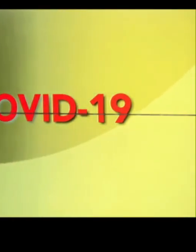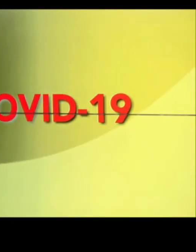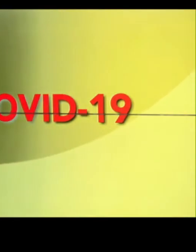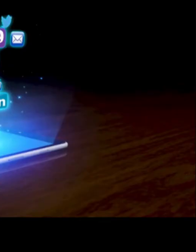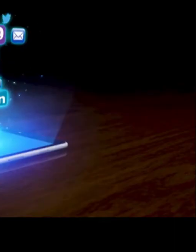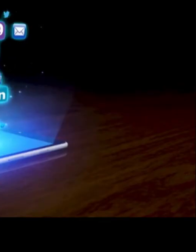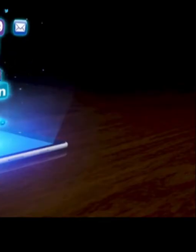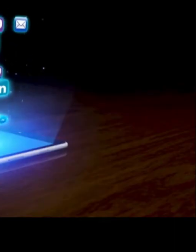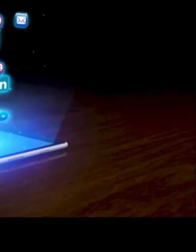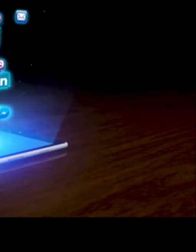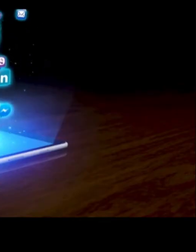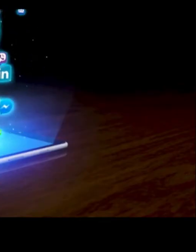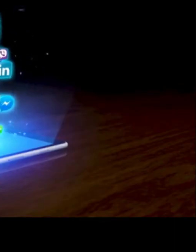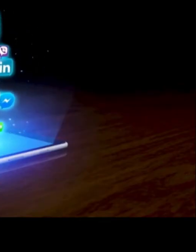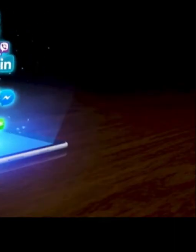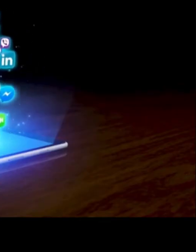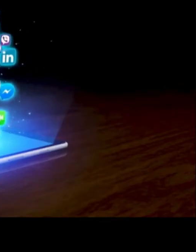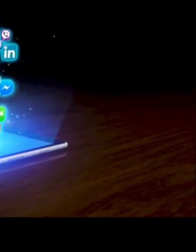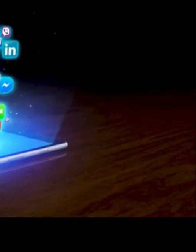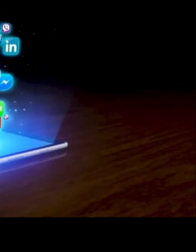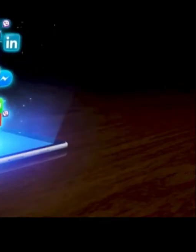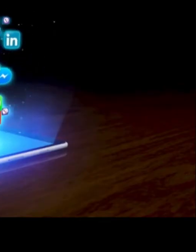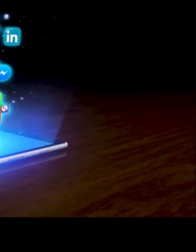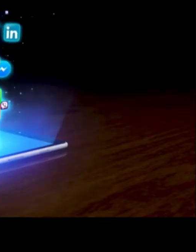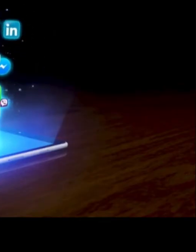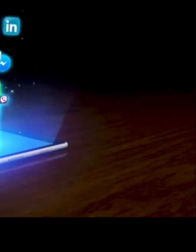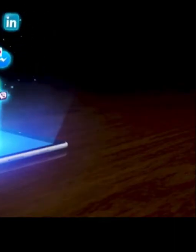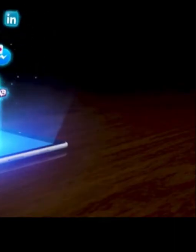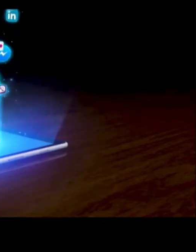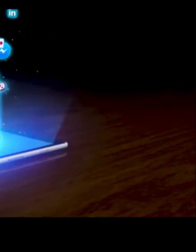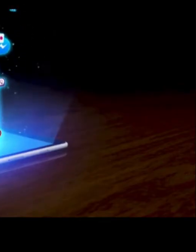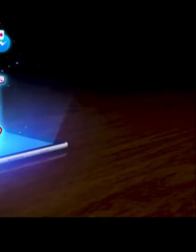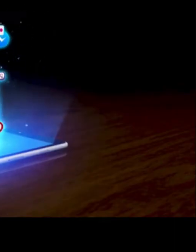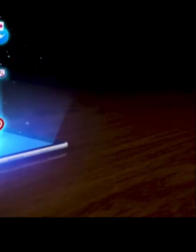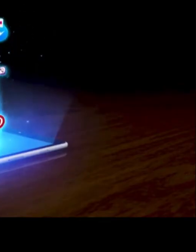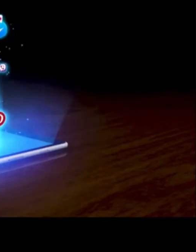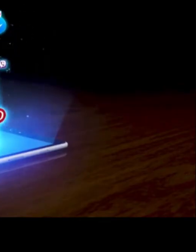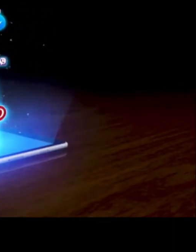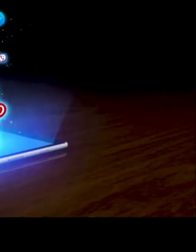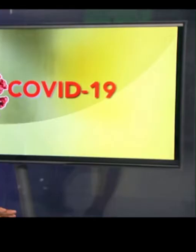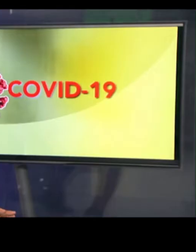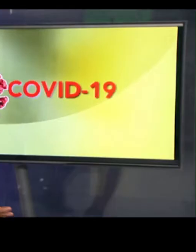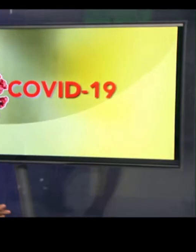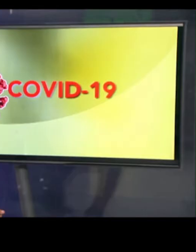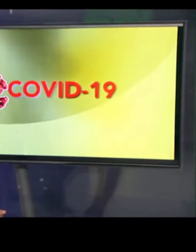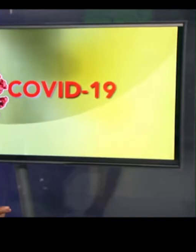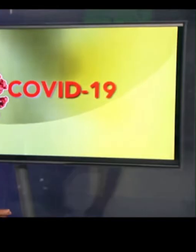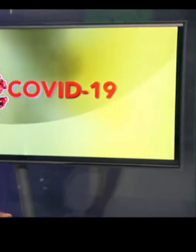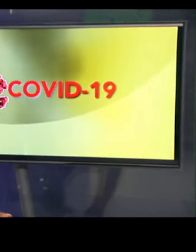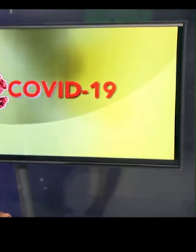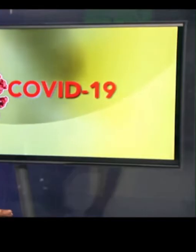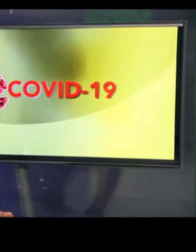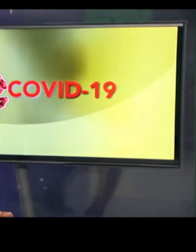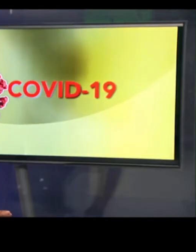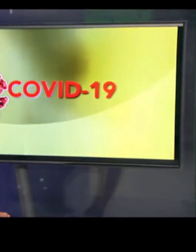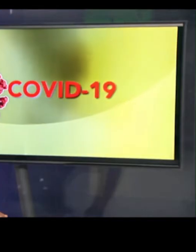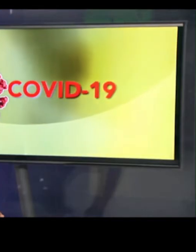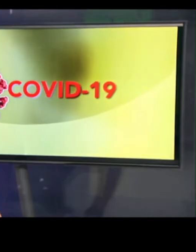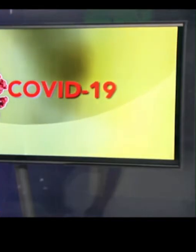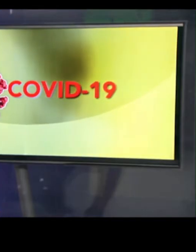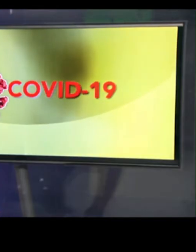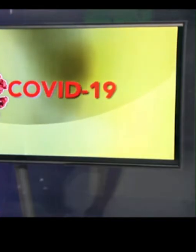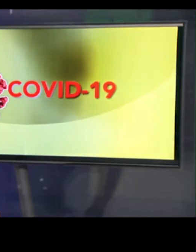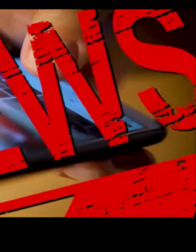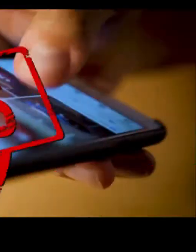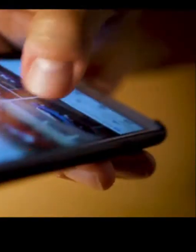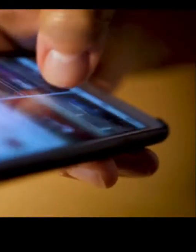very fast. The social media has been a huge conveyor of misleading information from one individual to another, then to another